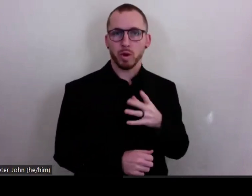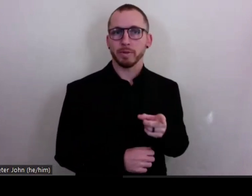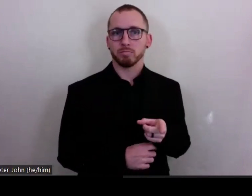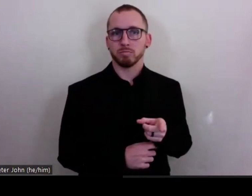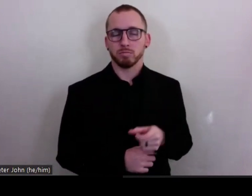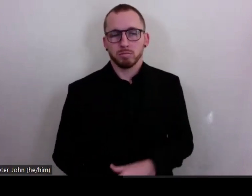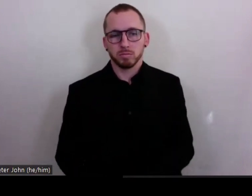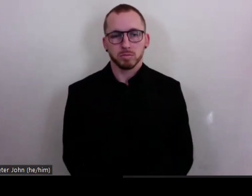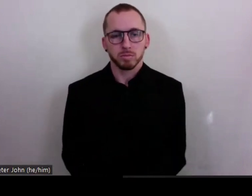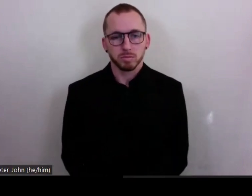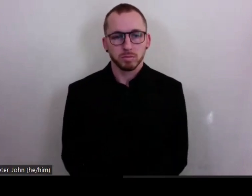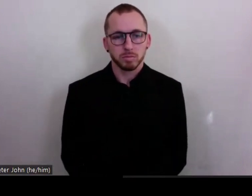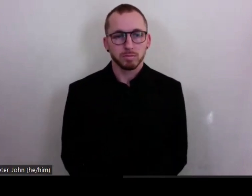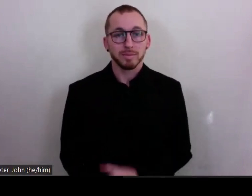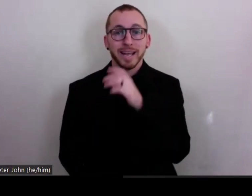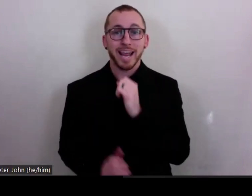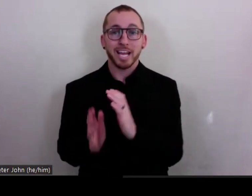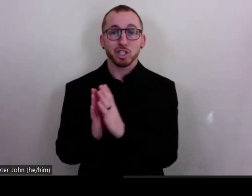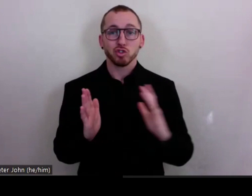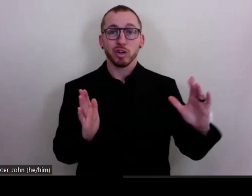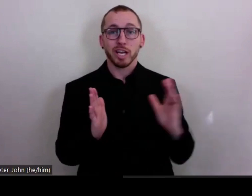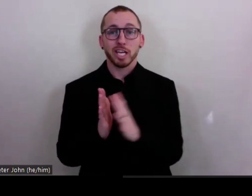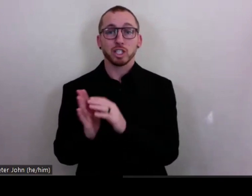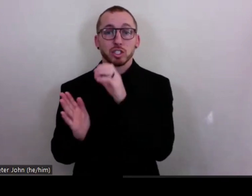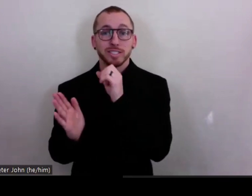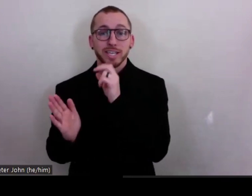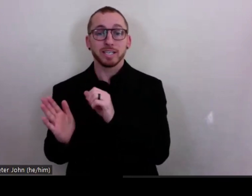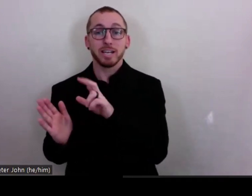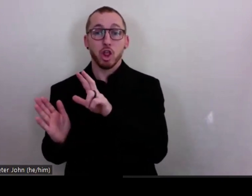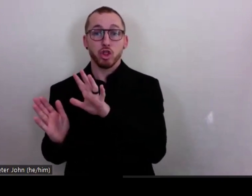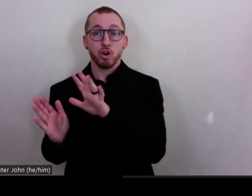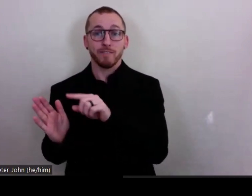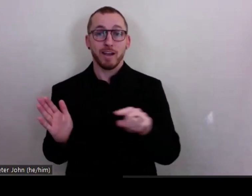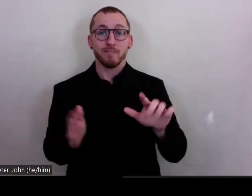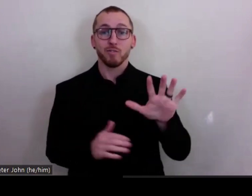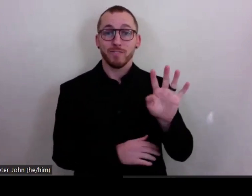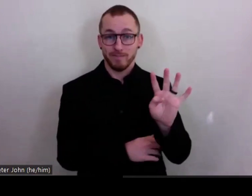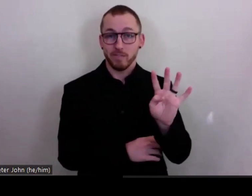The age range between 35 and 54